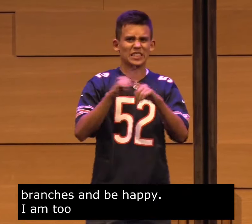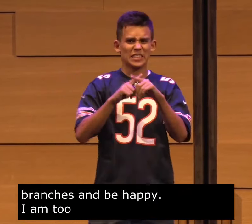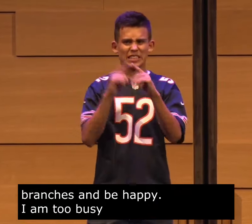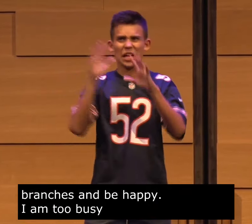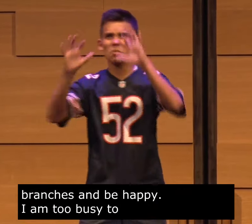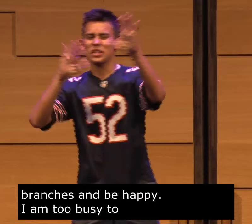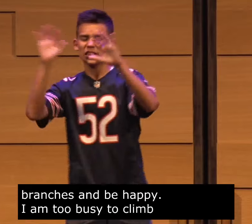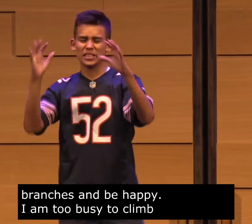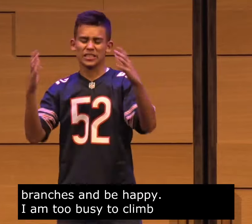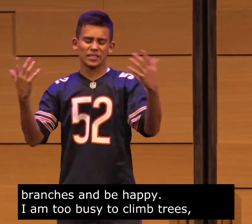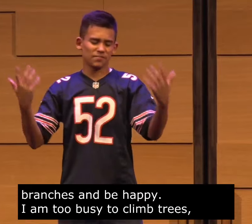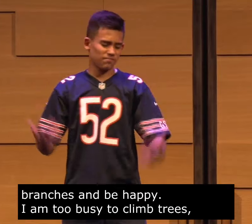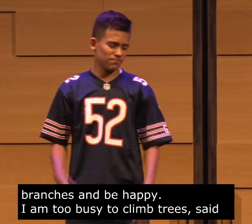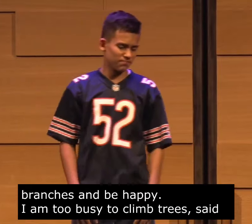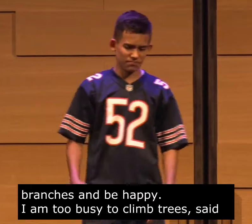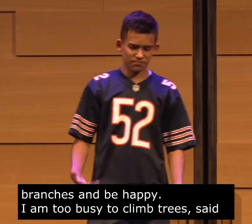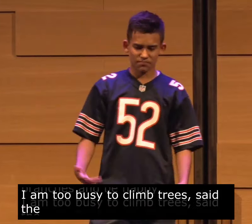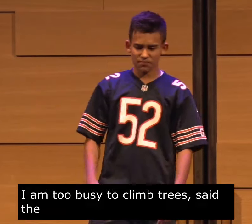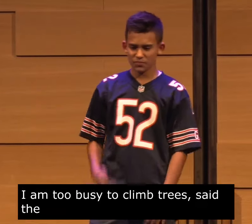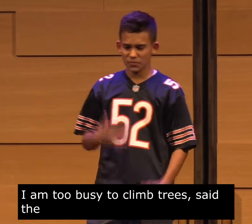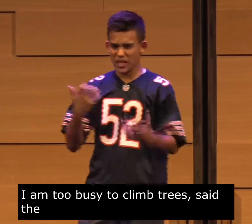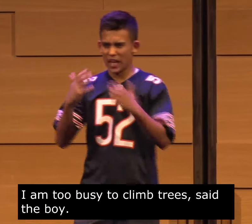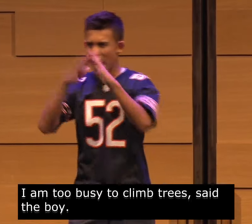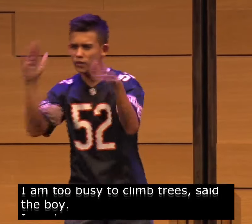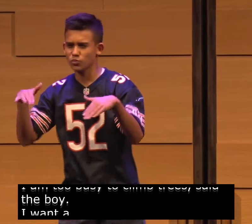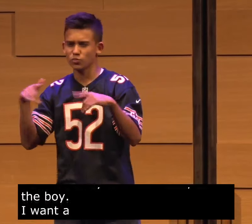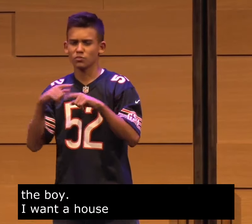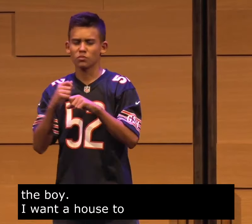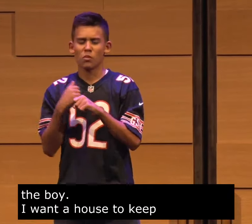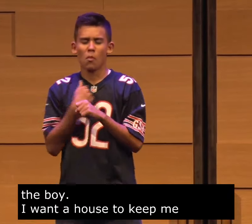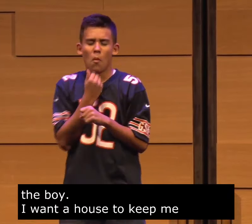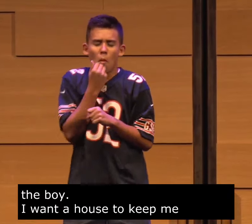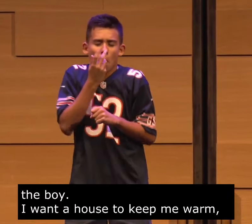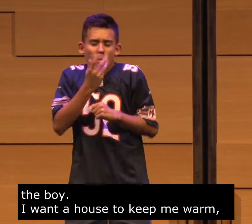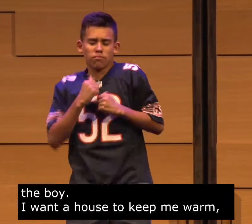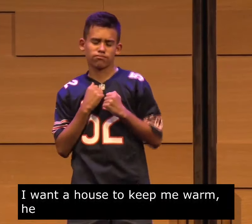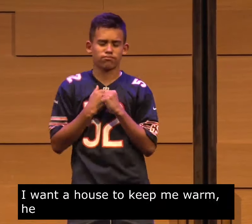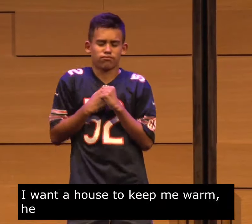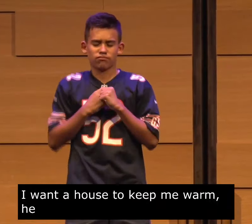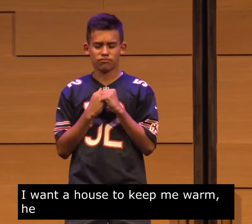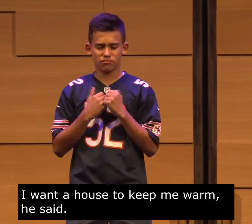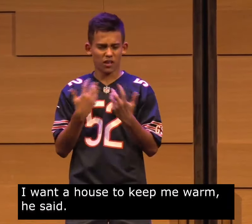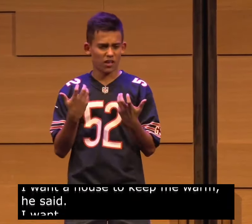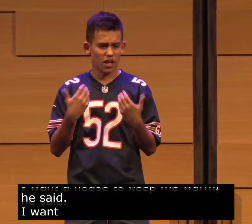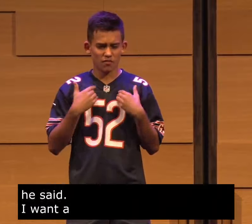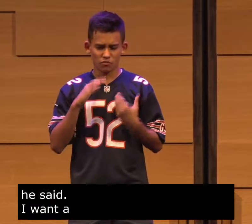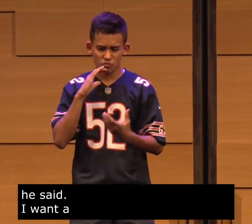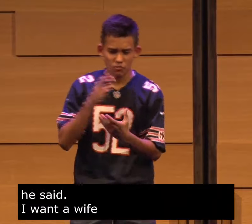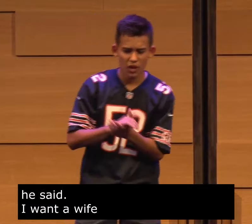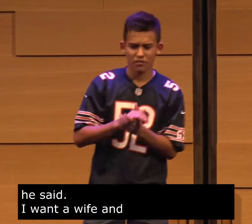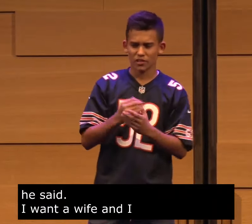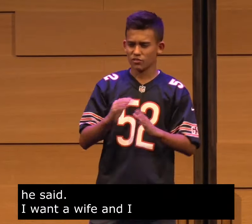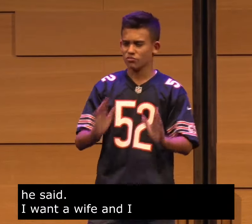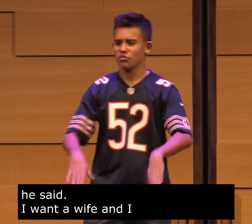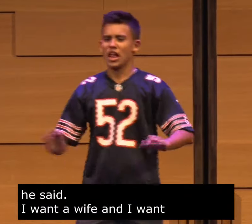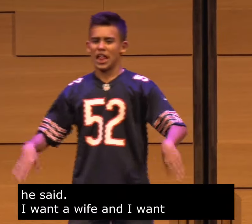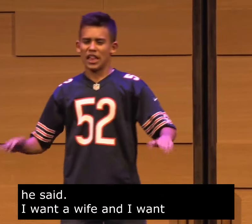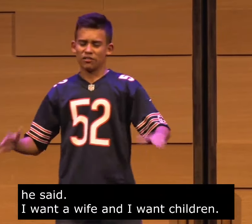"I am too busy to climb trees," said the boy. "I want a house to keep me warm," he said. "I want a wife, and I want